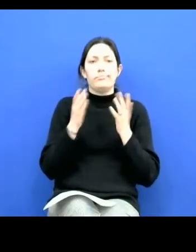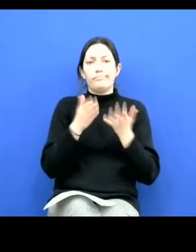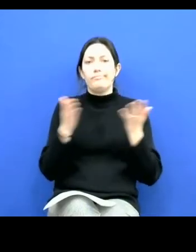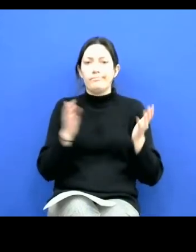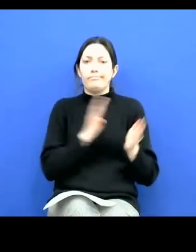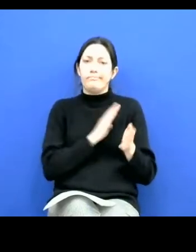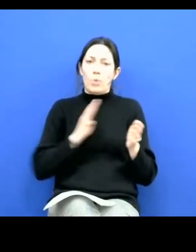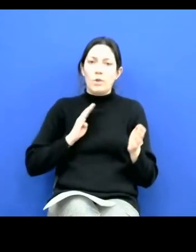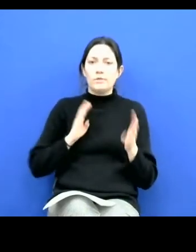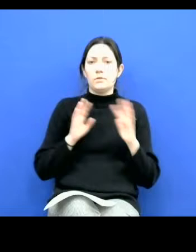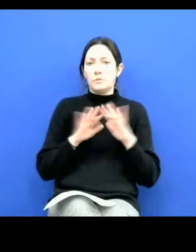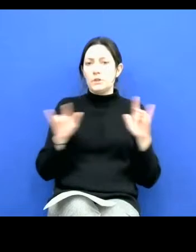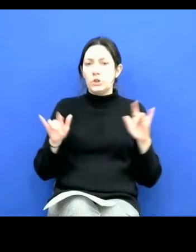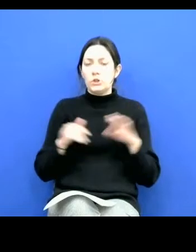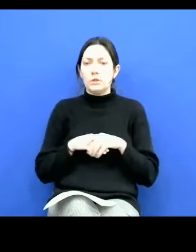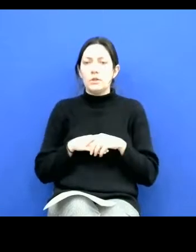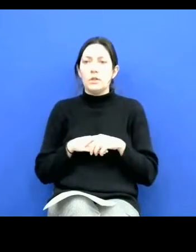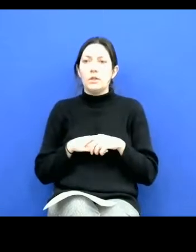boards. So